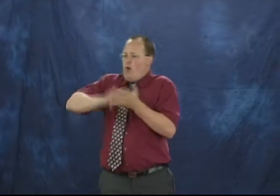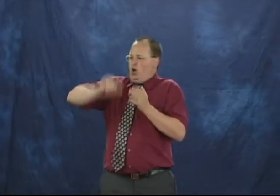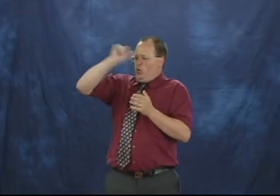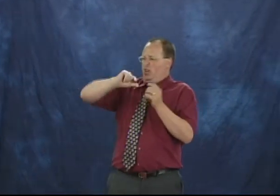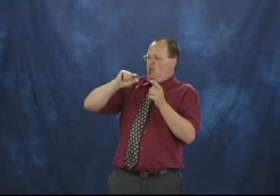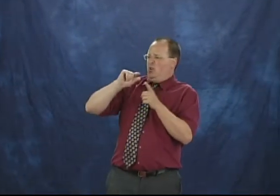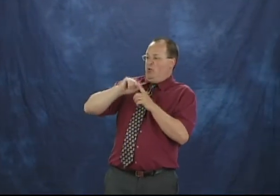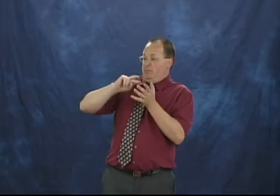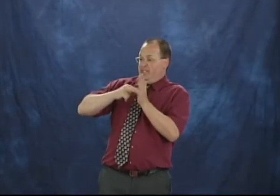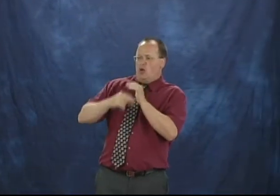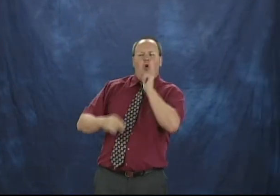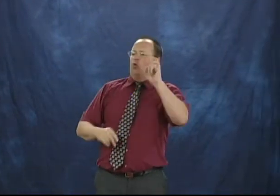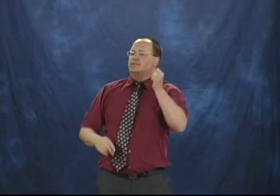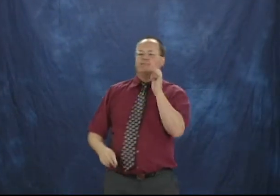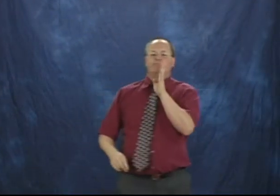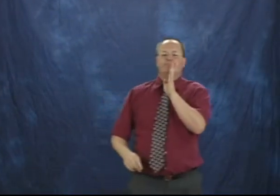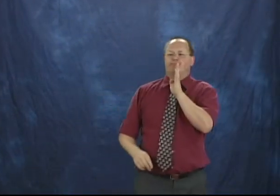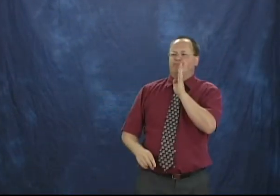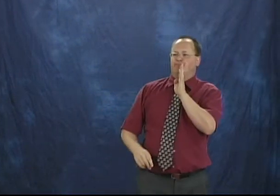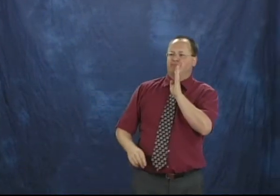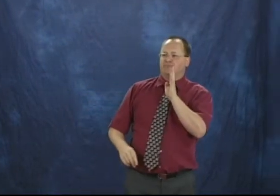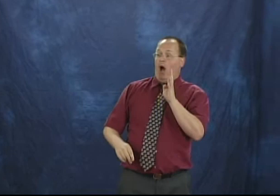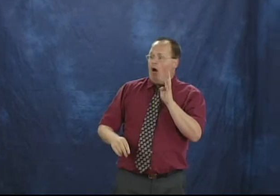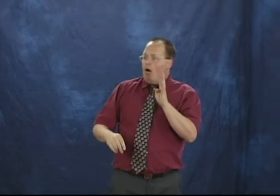them. I must do good toward them.